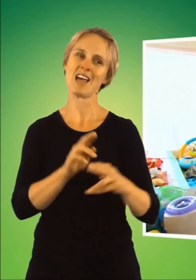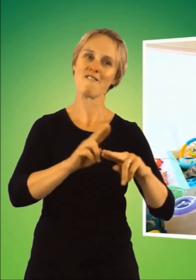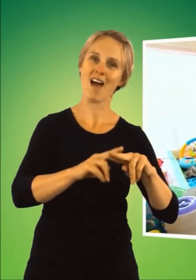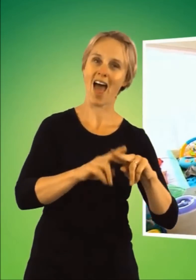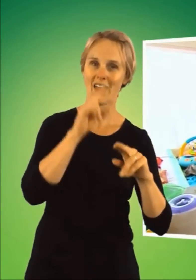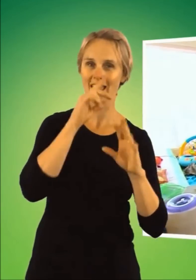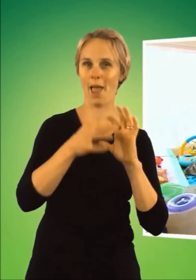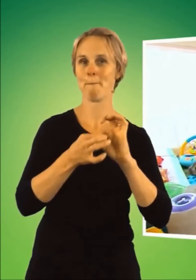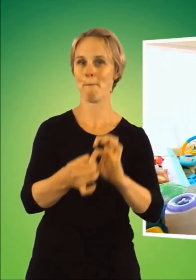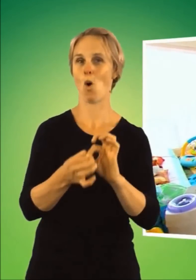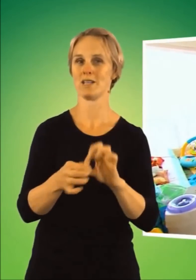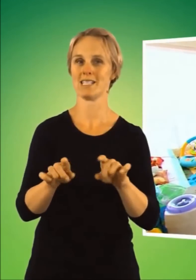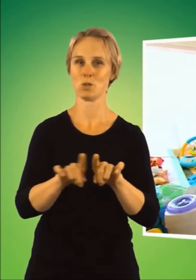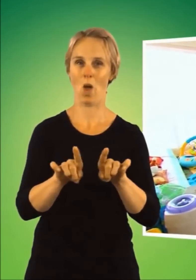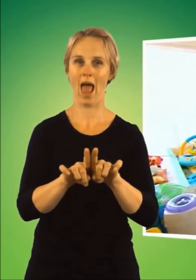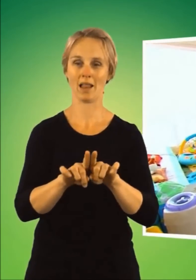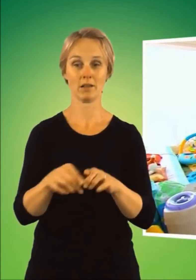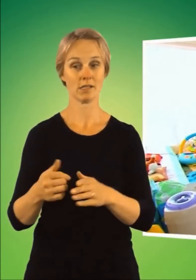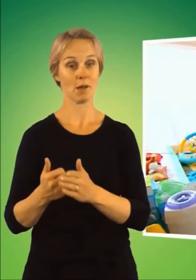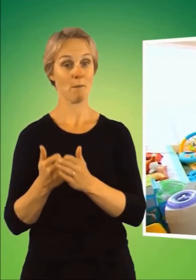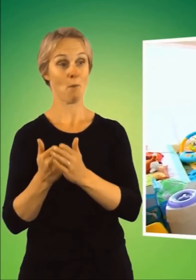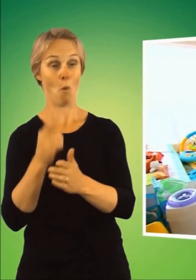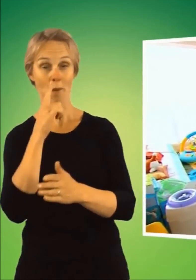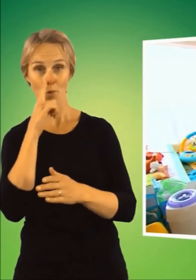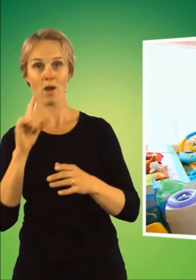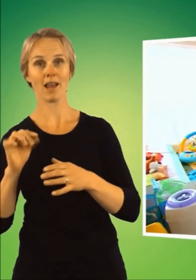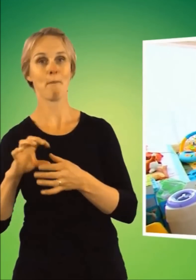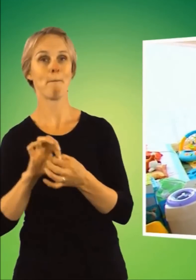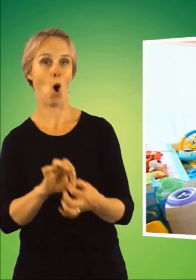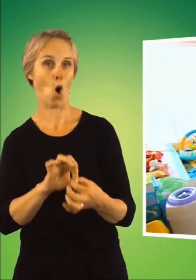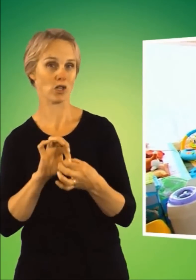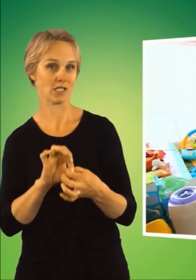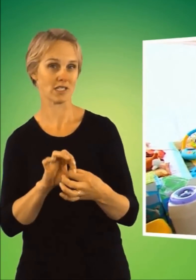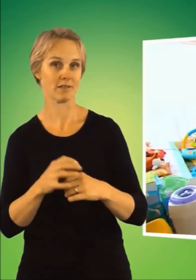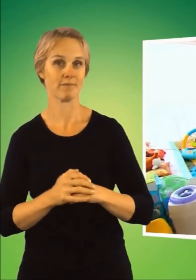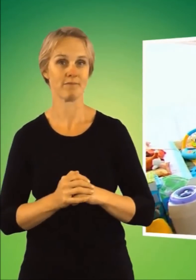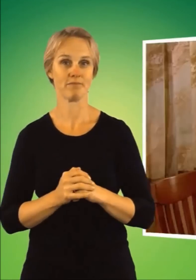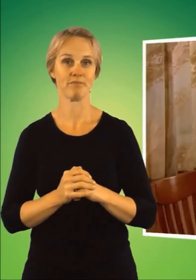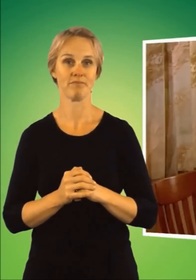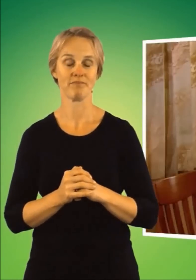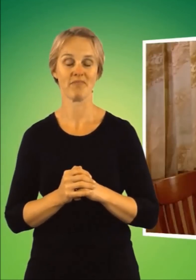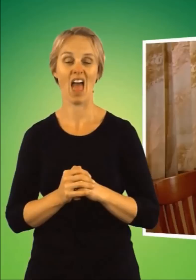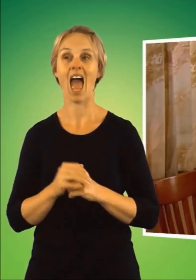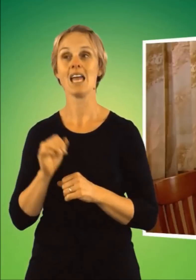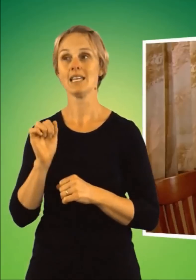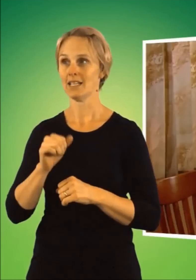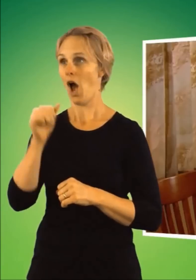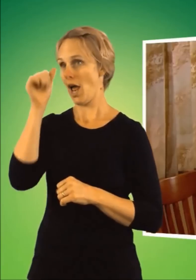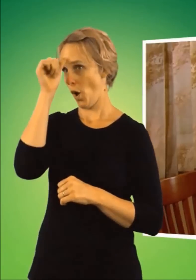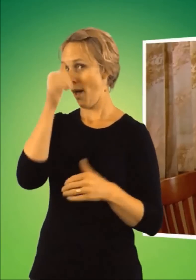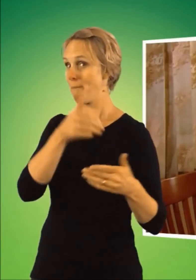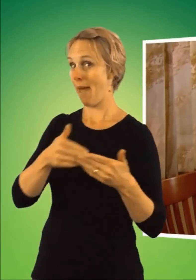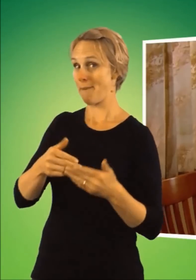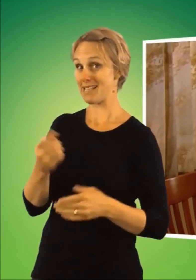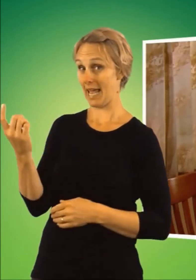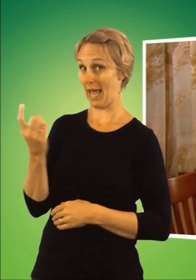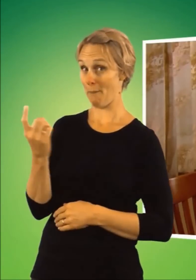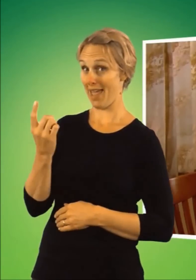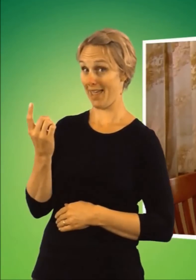gives dads and support people the chance to bond with the newest member of the family. Although I have been expecting them